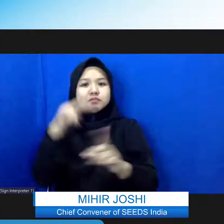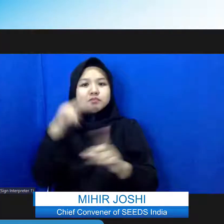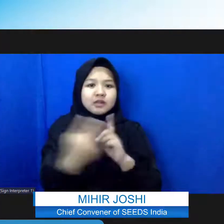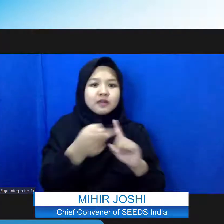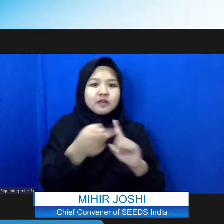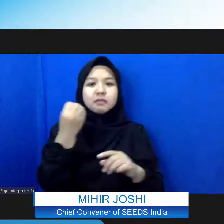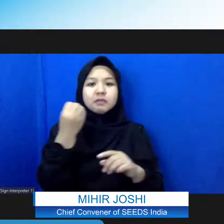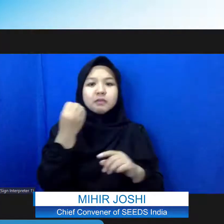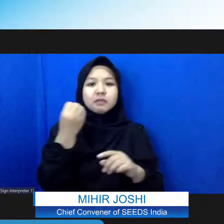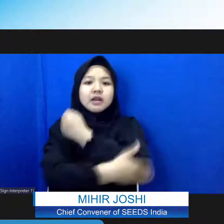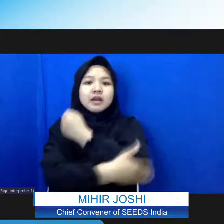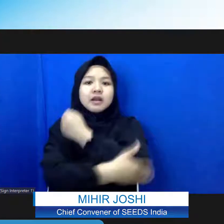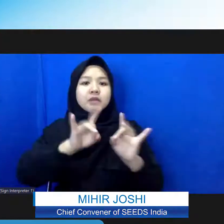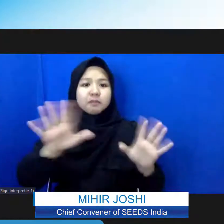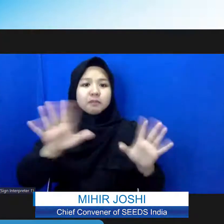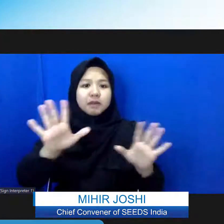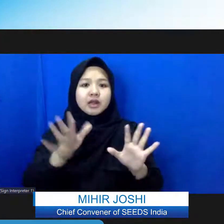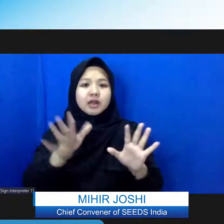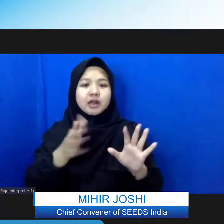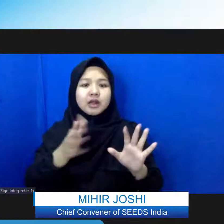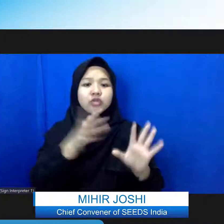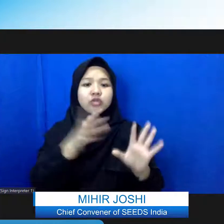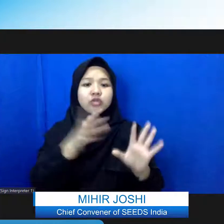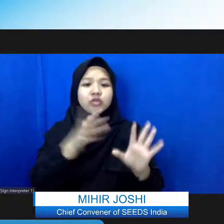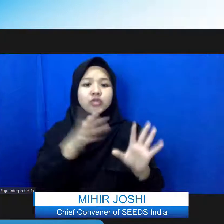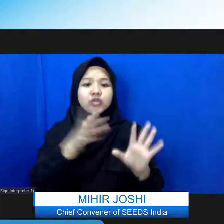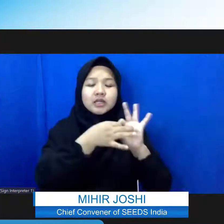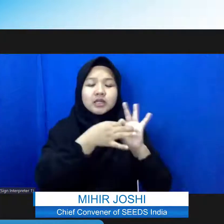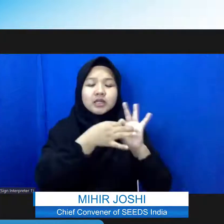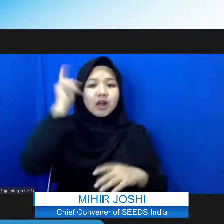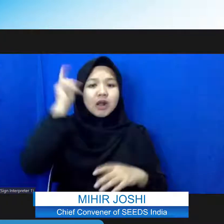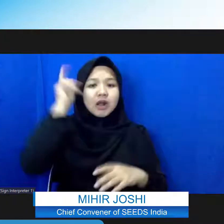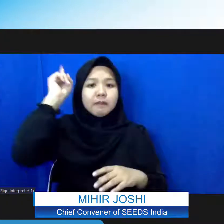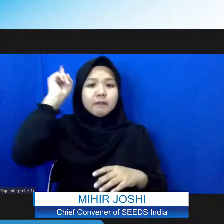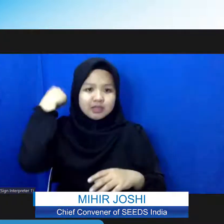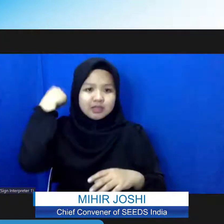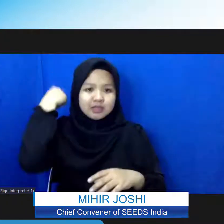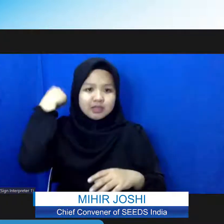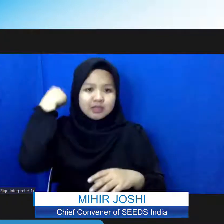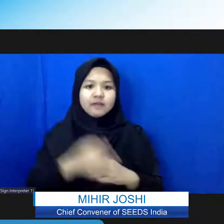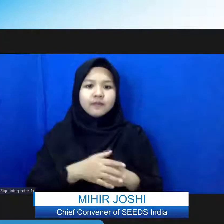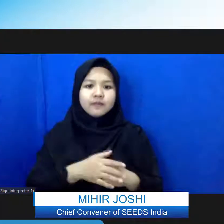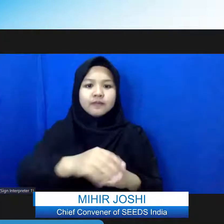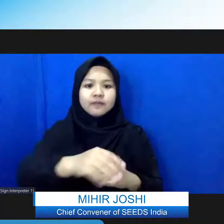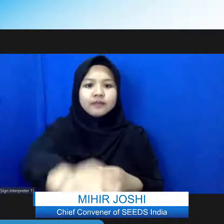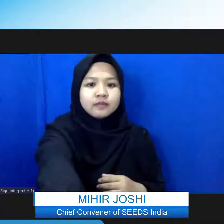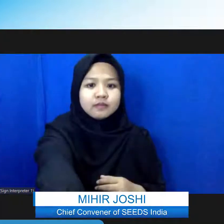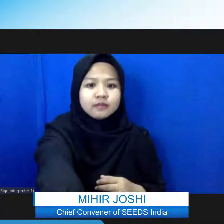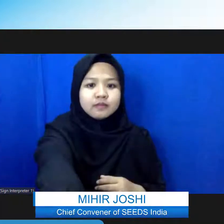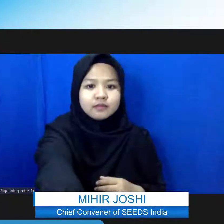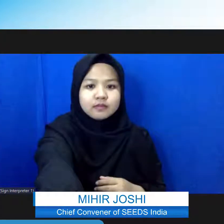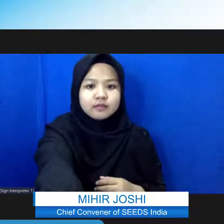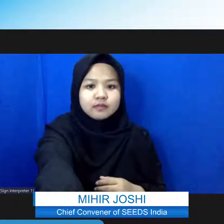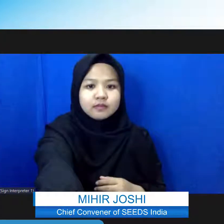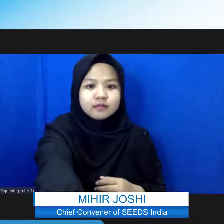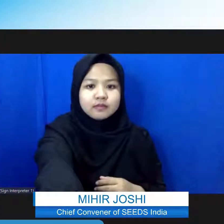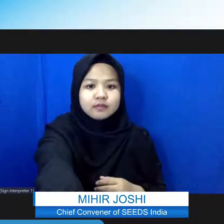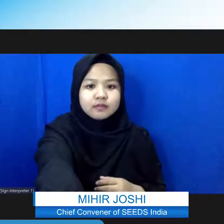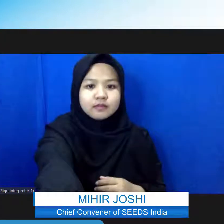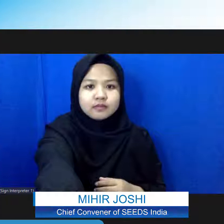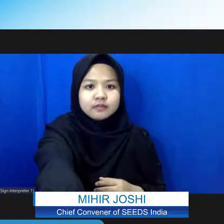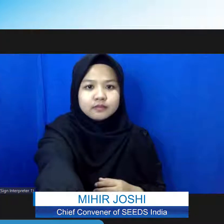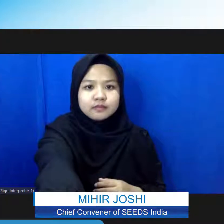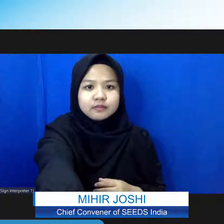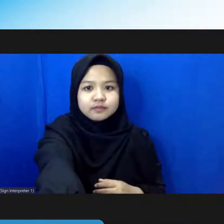also working with government, the importance of working with government on scaling up response. So I'll open that all